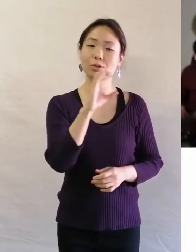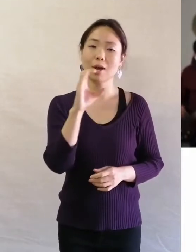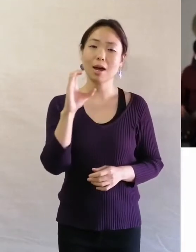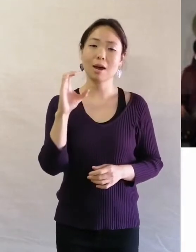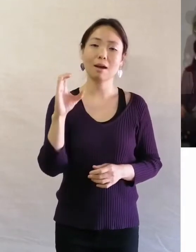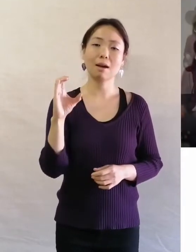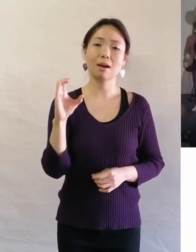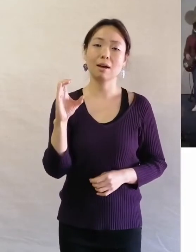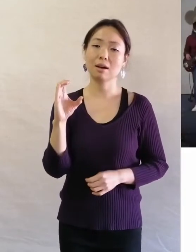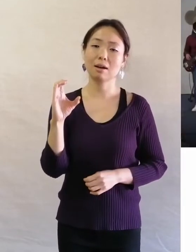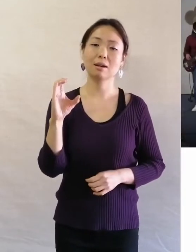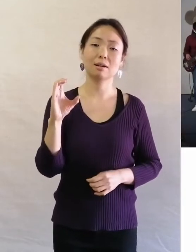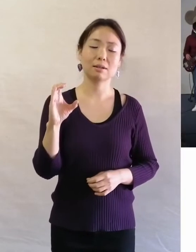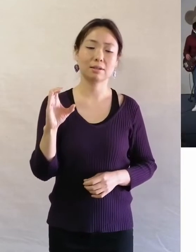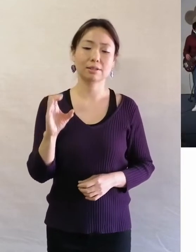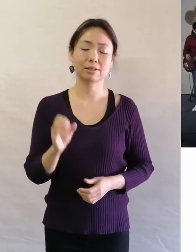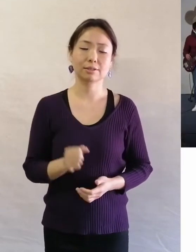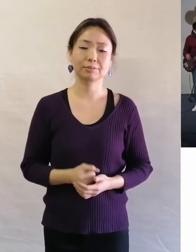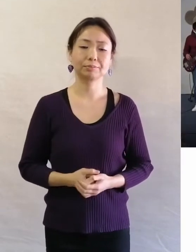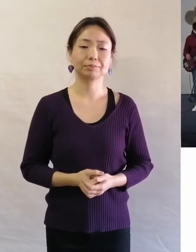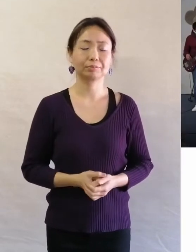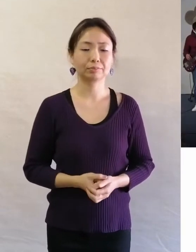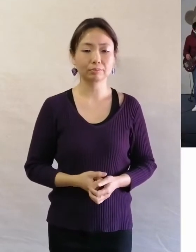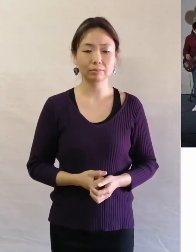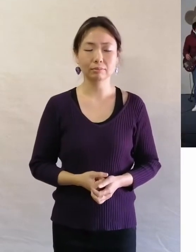Jesus Christ.